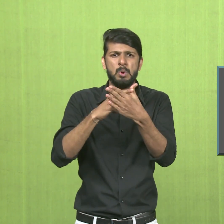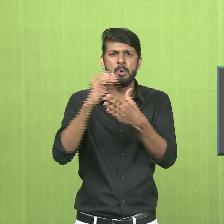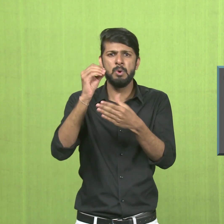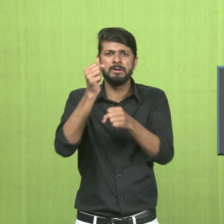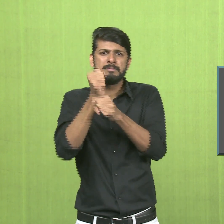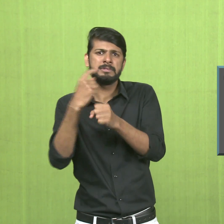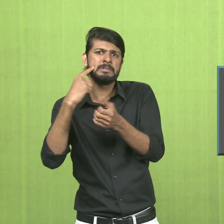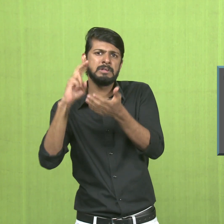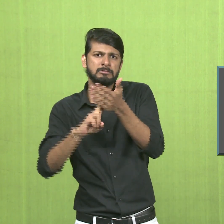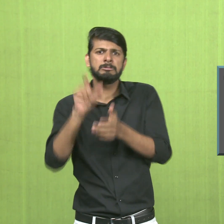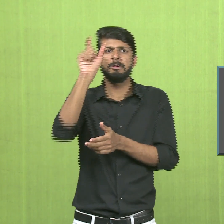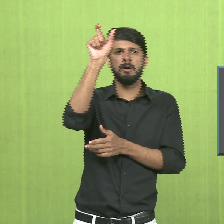is a character, a local character,